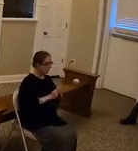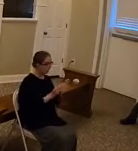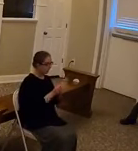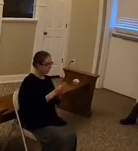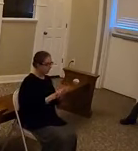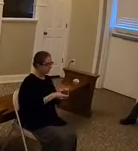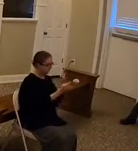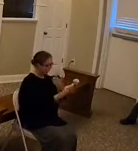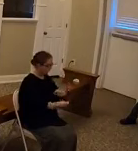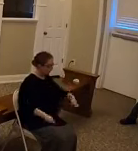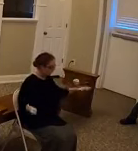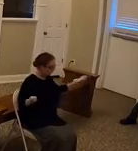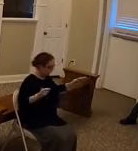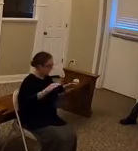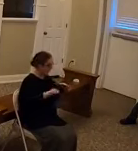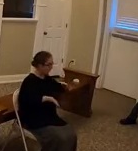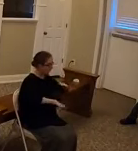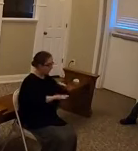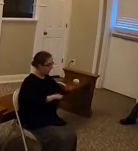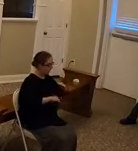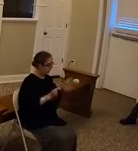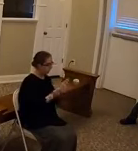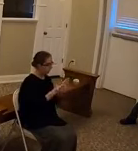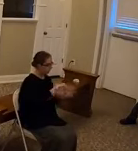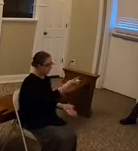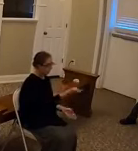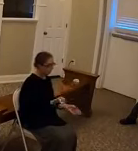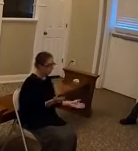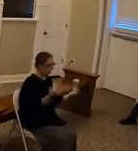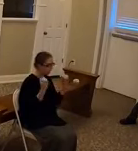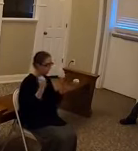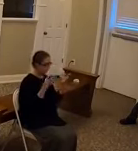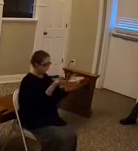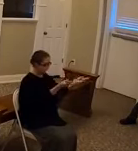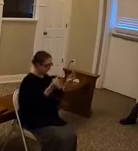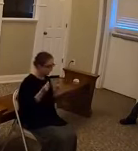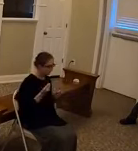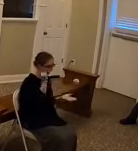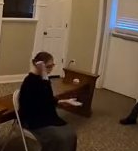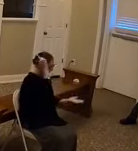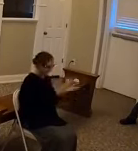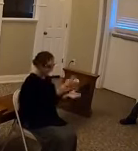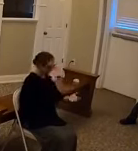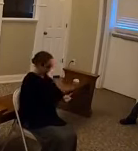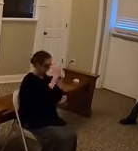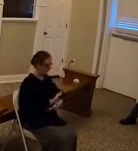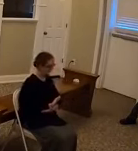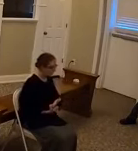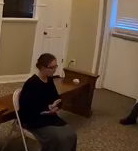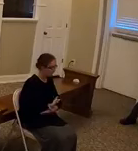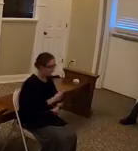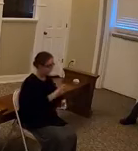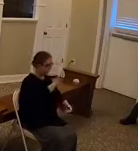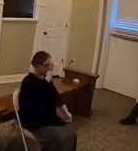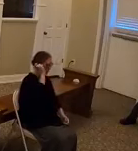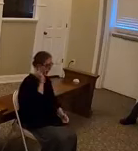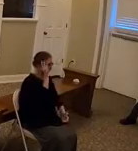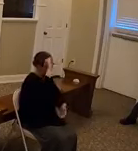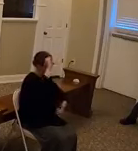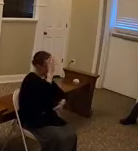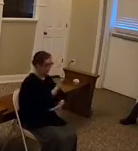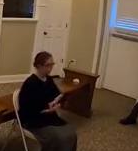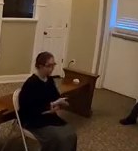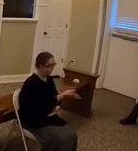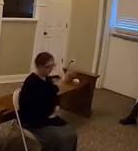to redeem them that were under the law, that we might receive the adoption of sons. And because ye are